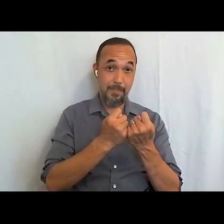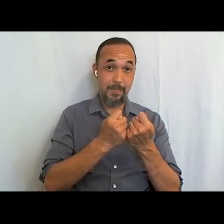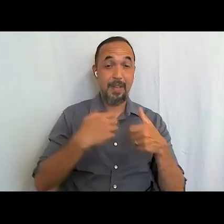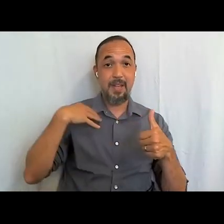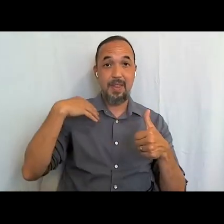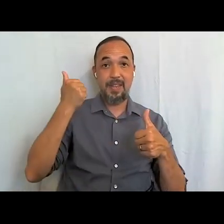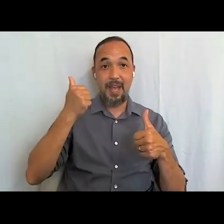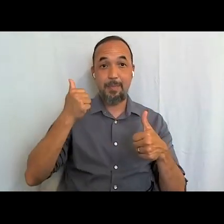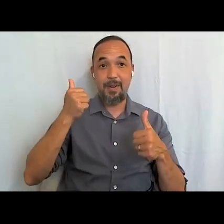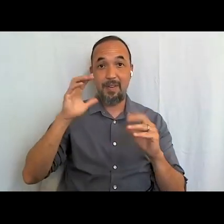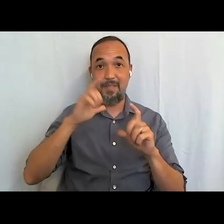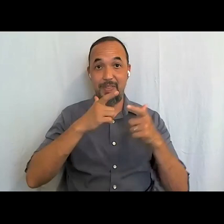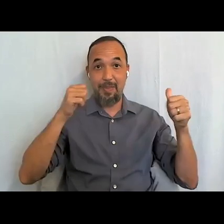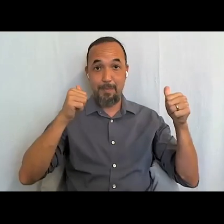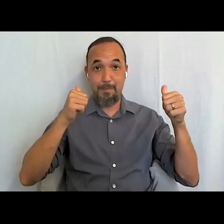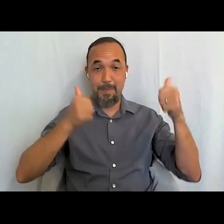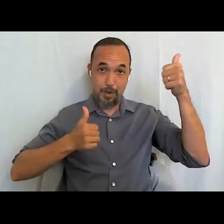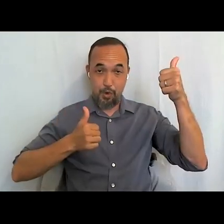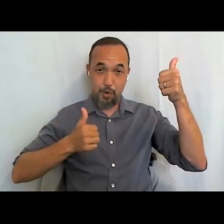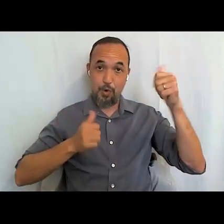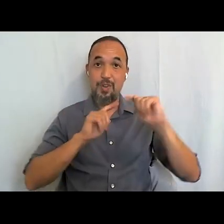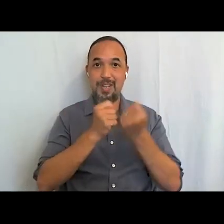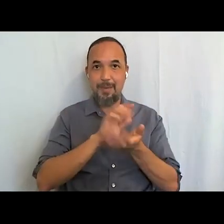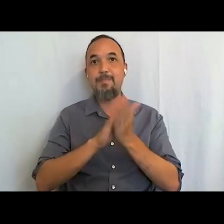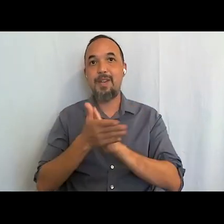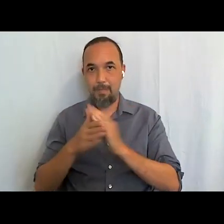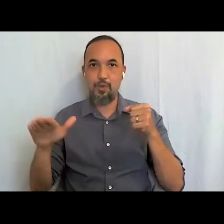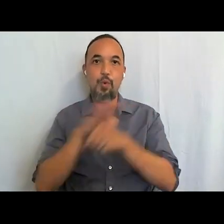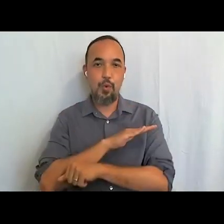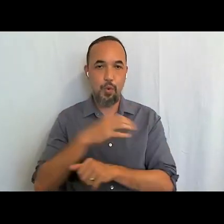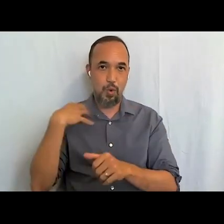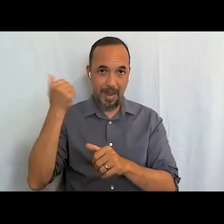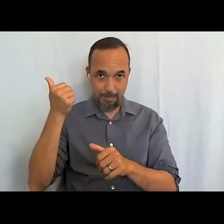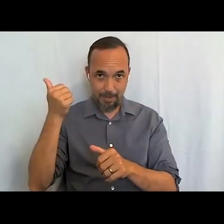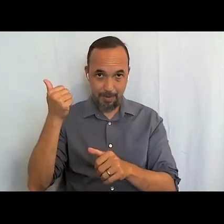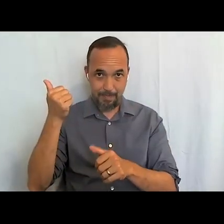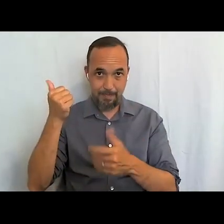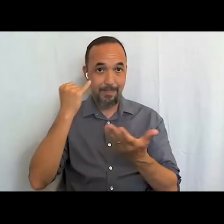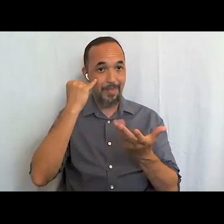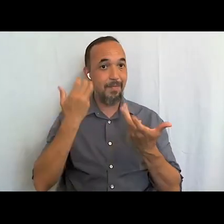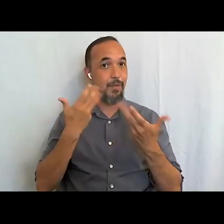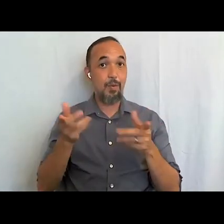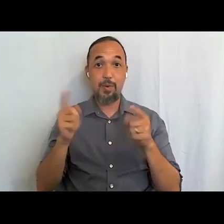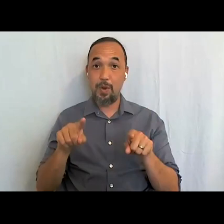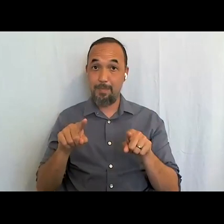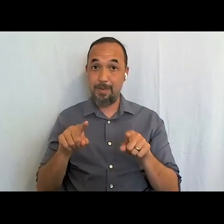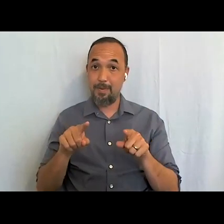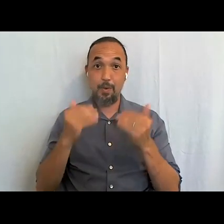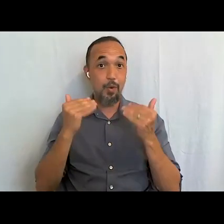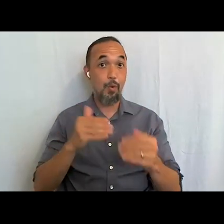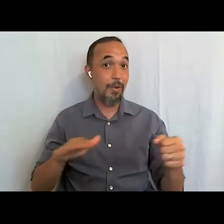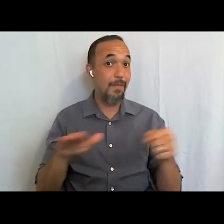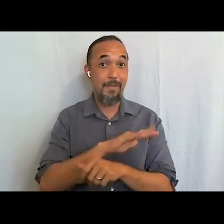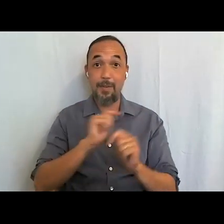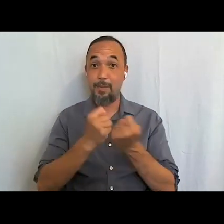teams becomes the captain of the group. If you don't want that to happen, just fill up your team now and lock it